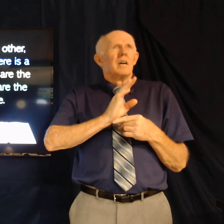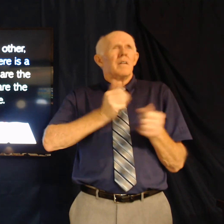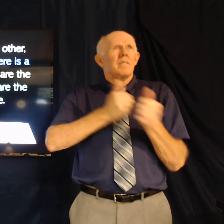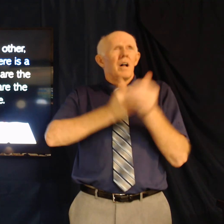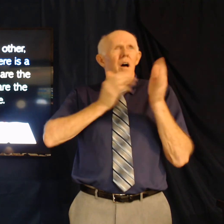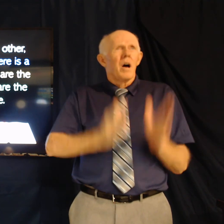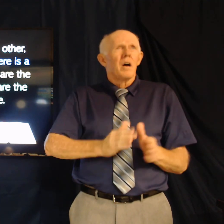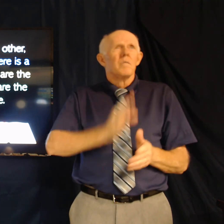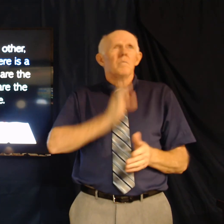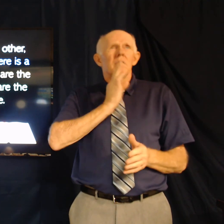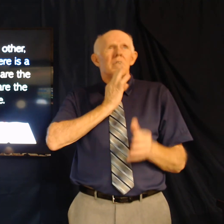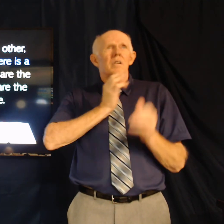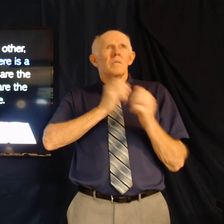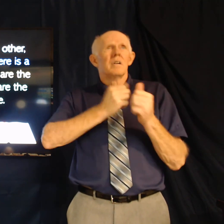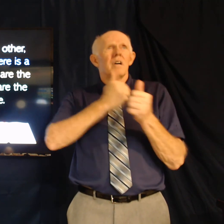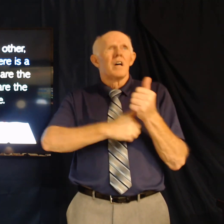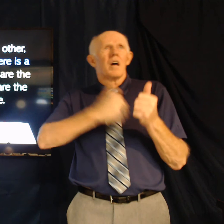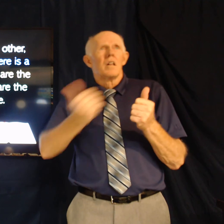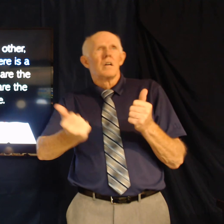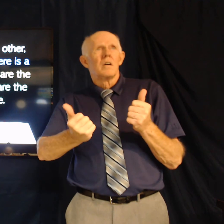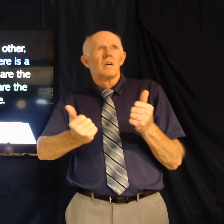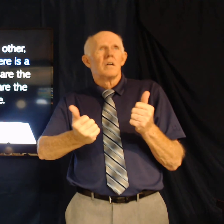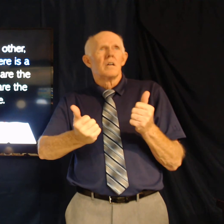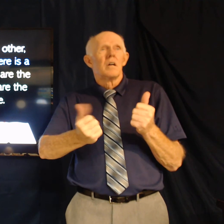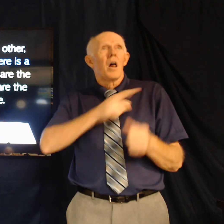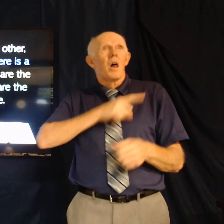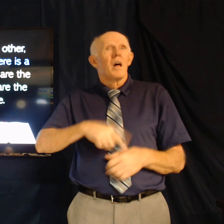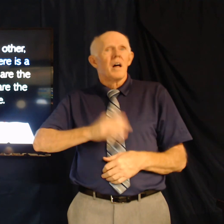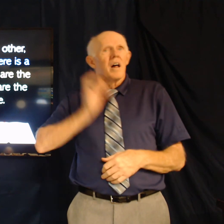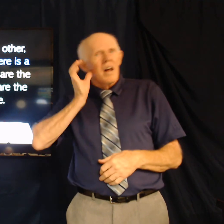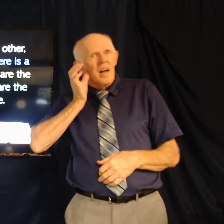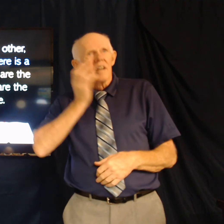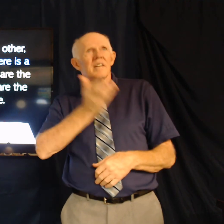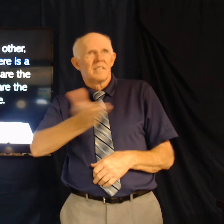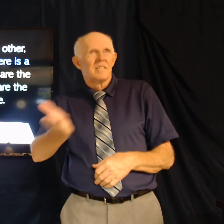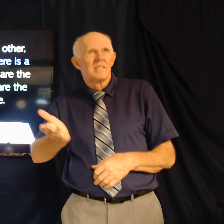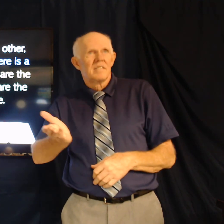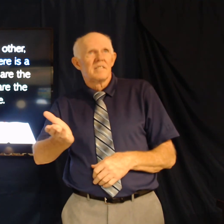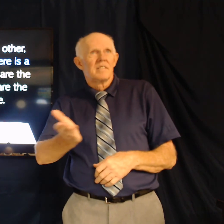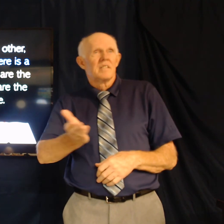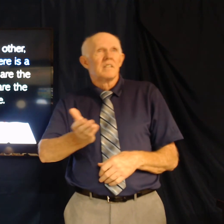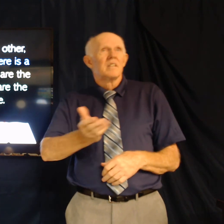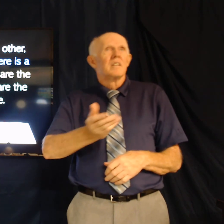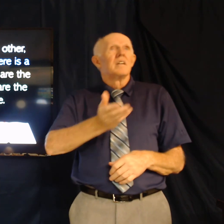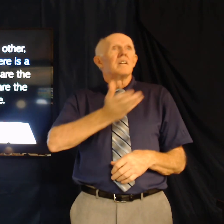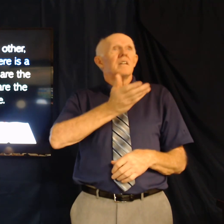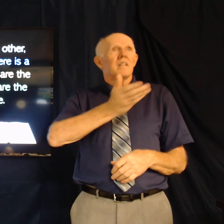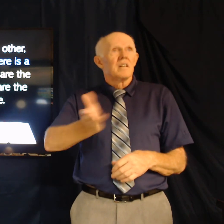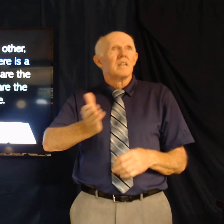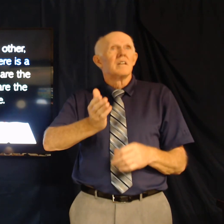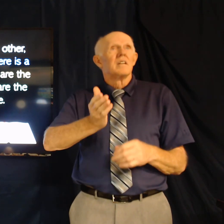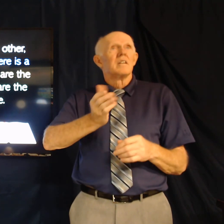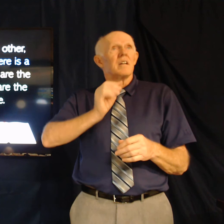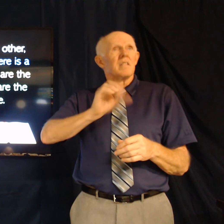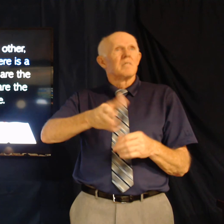God's followers spoke with each other, and the Lord listened to them. There is a